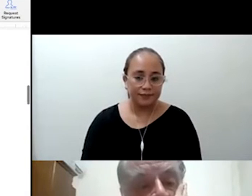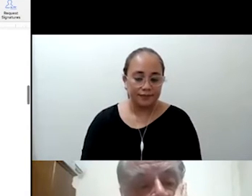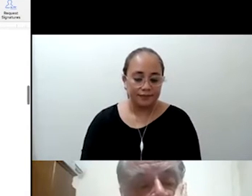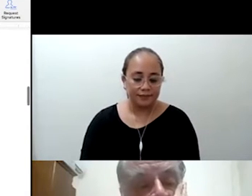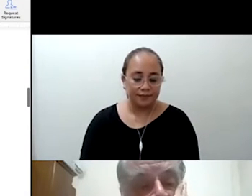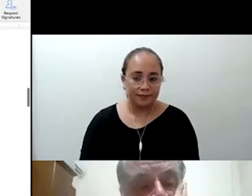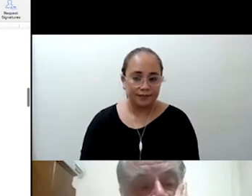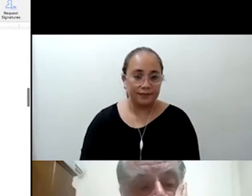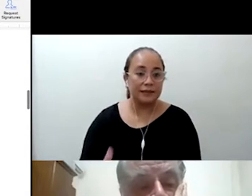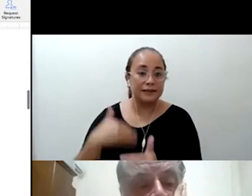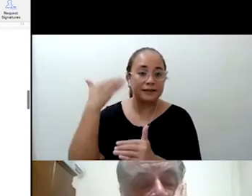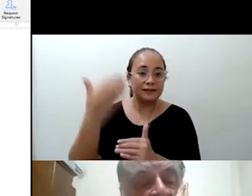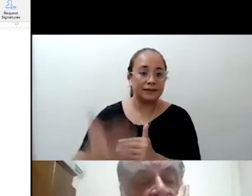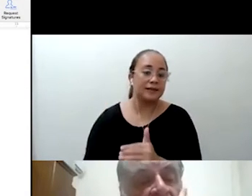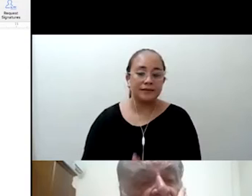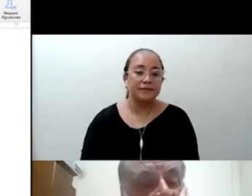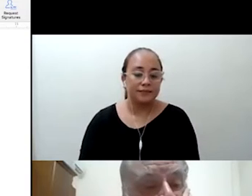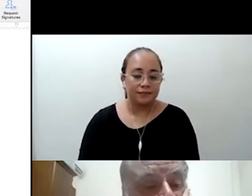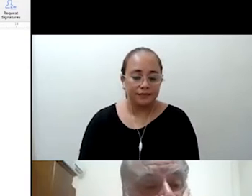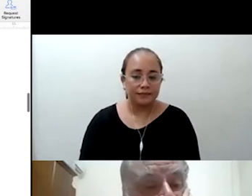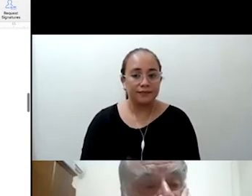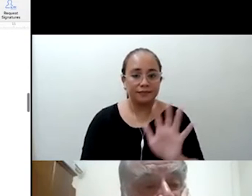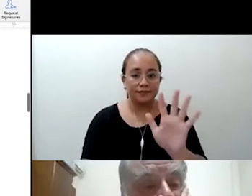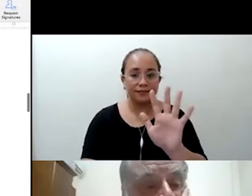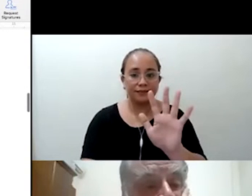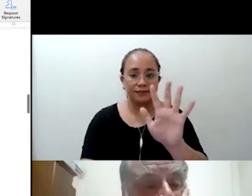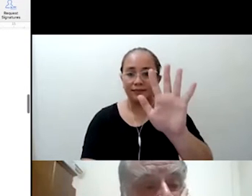And the next, number 5.